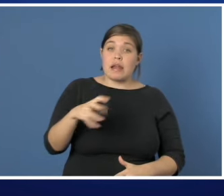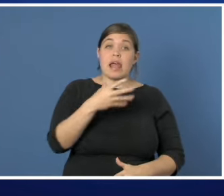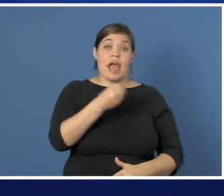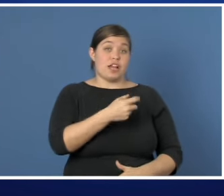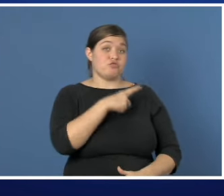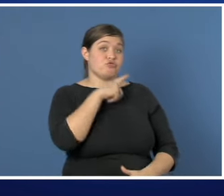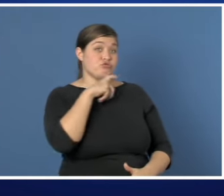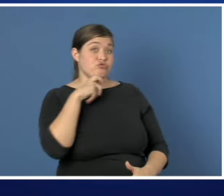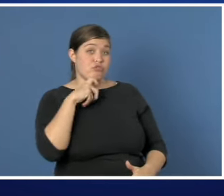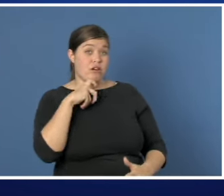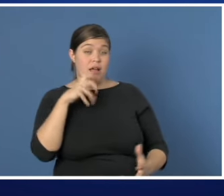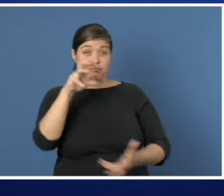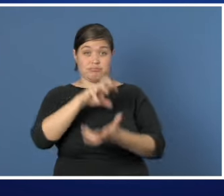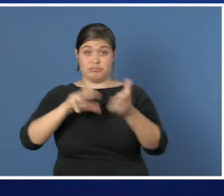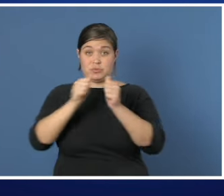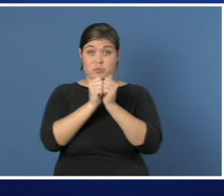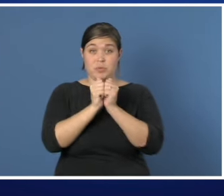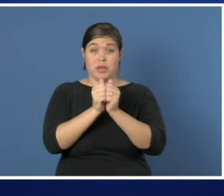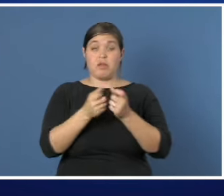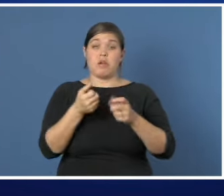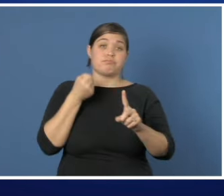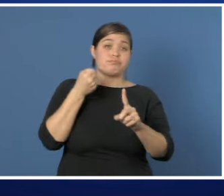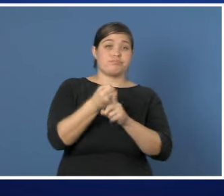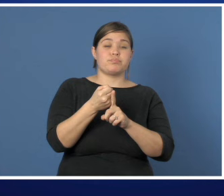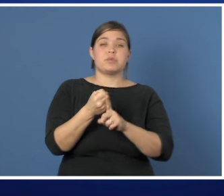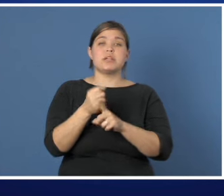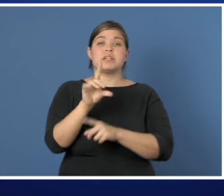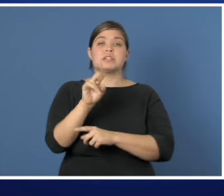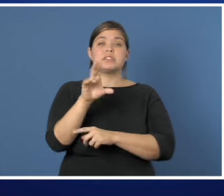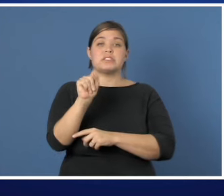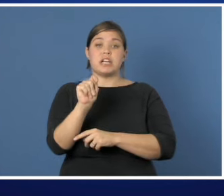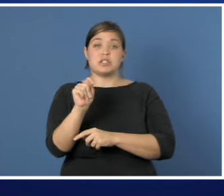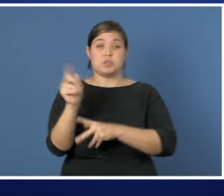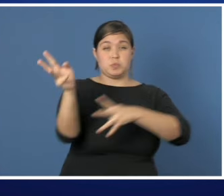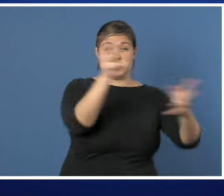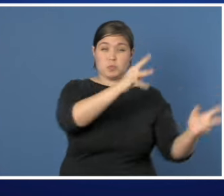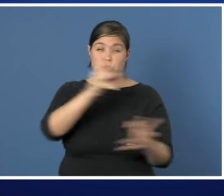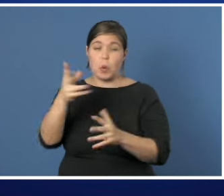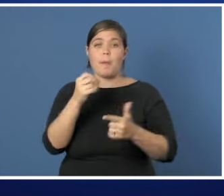hot conditions can provoke dust storms and low visibility.